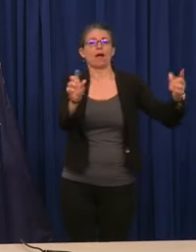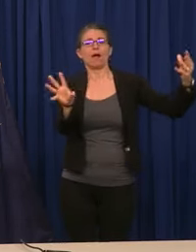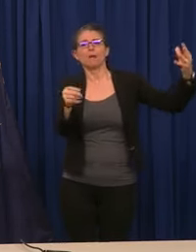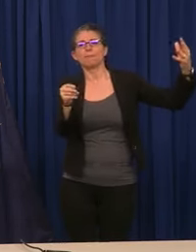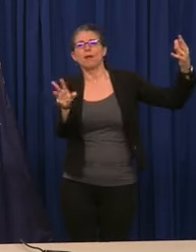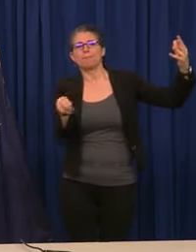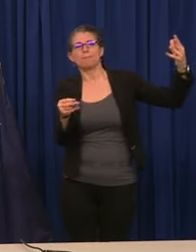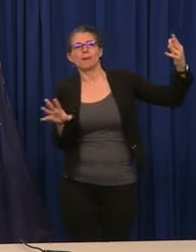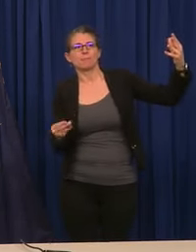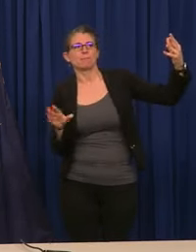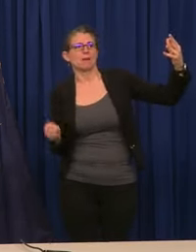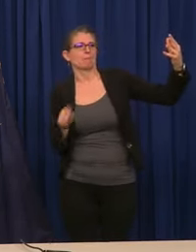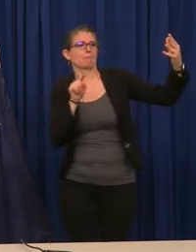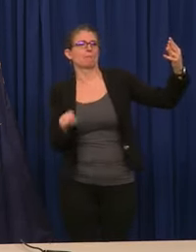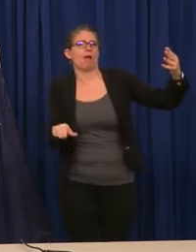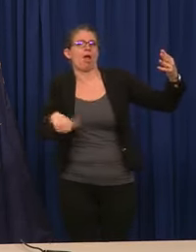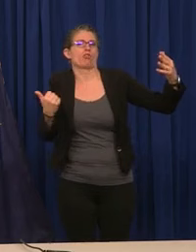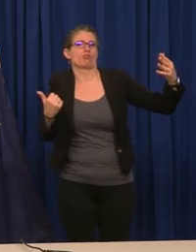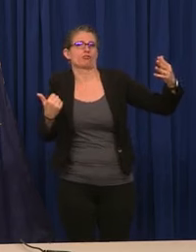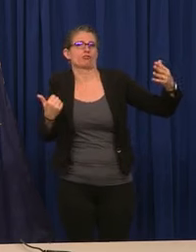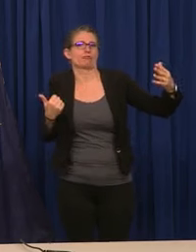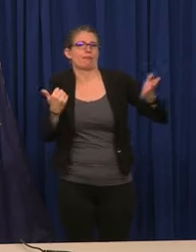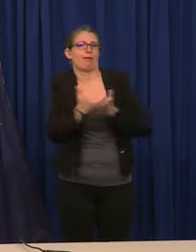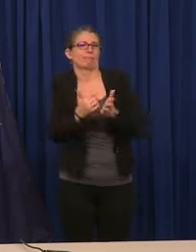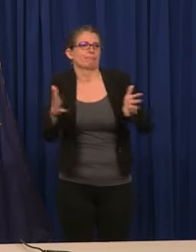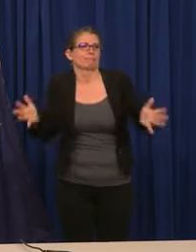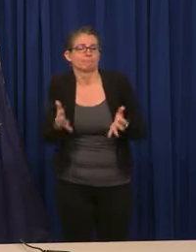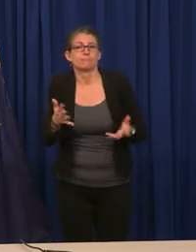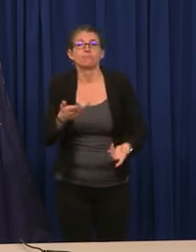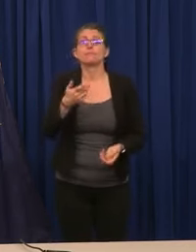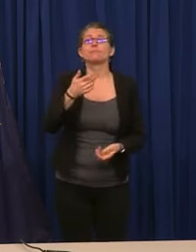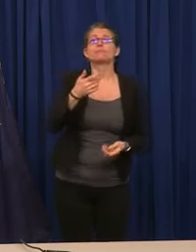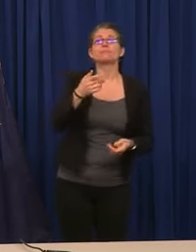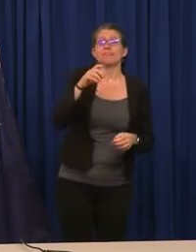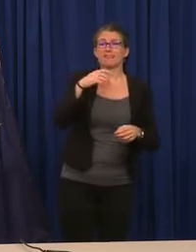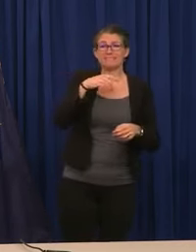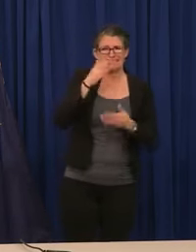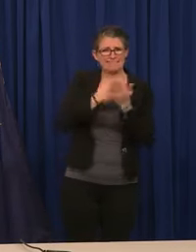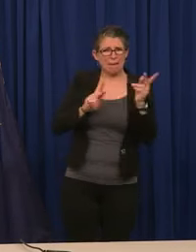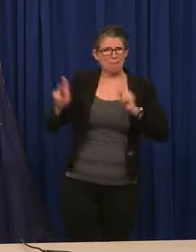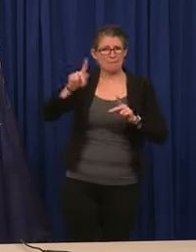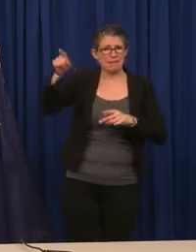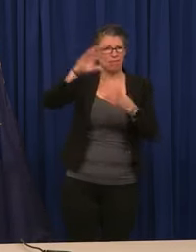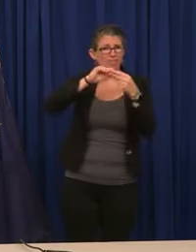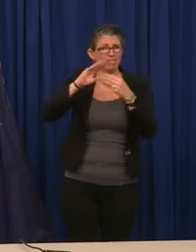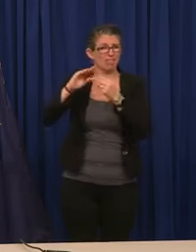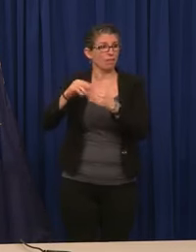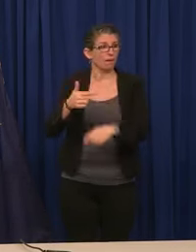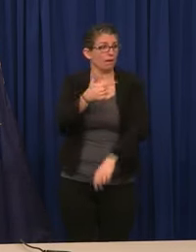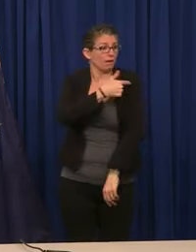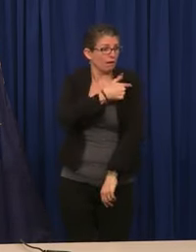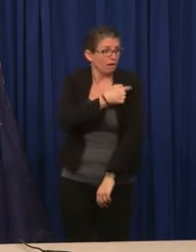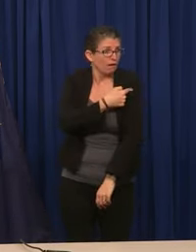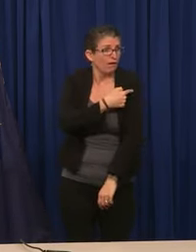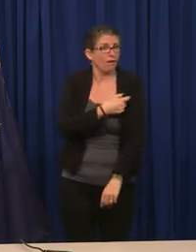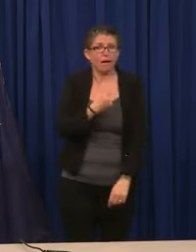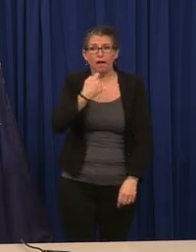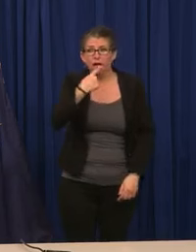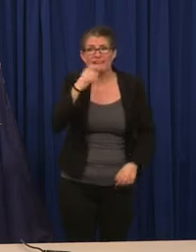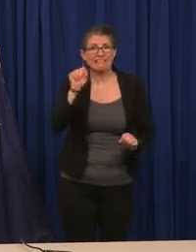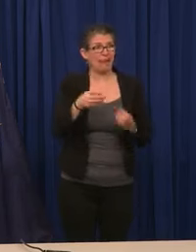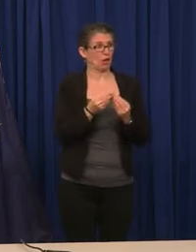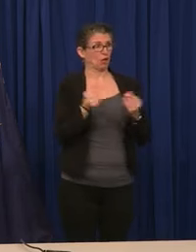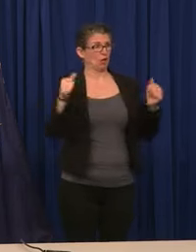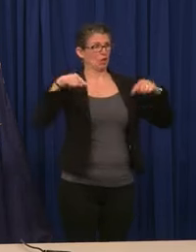drug treatment. I think what we've seen in recent days nationally is a few things. One is a